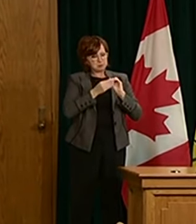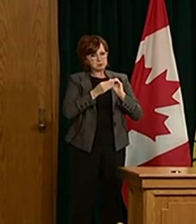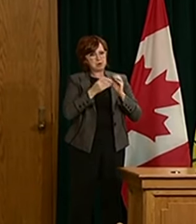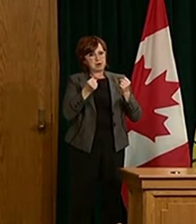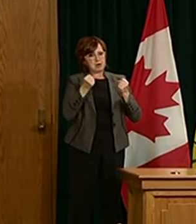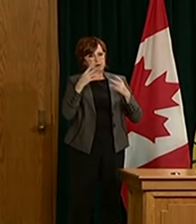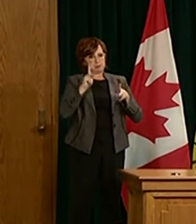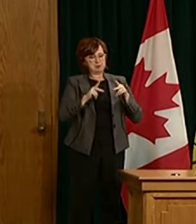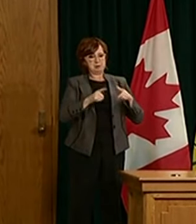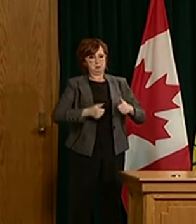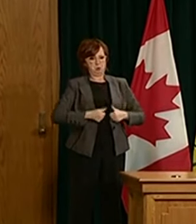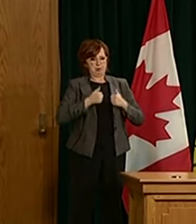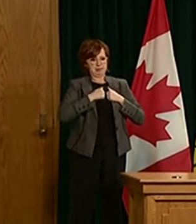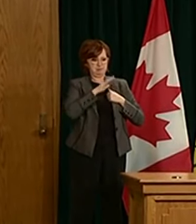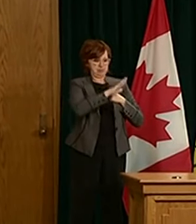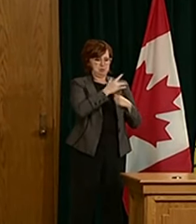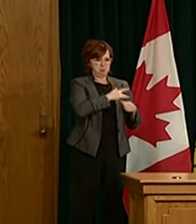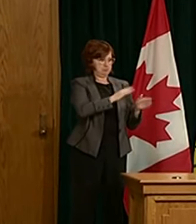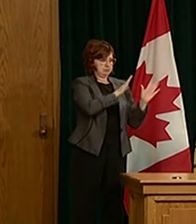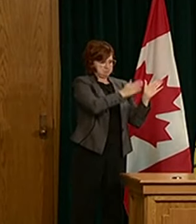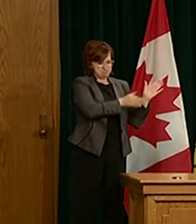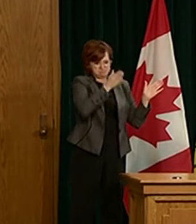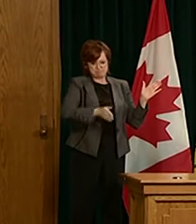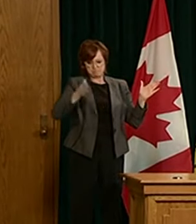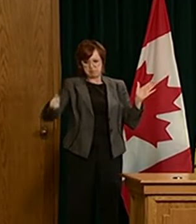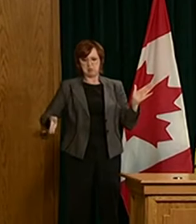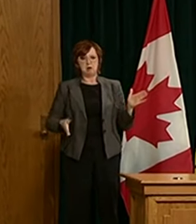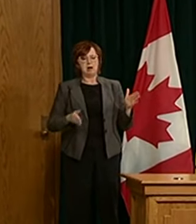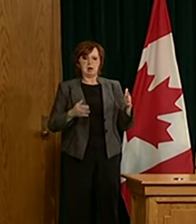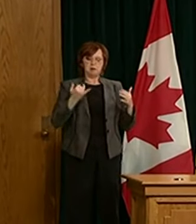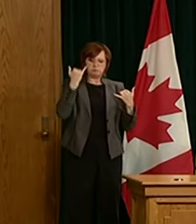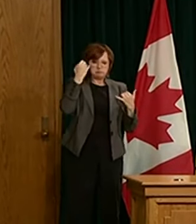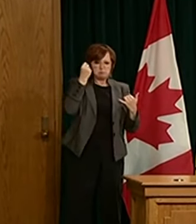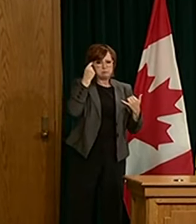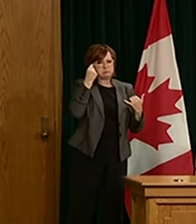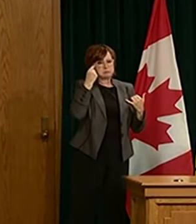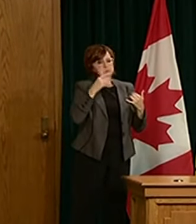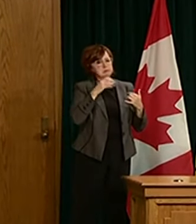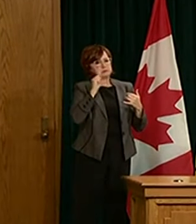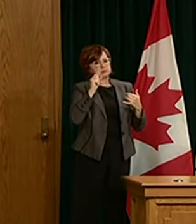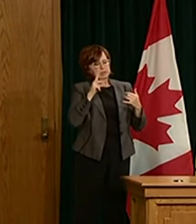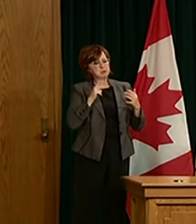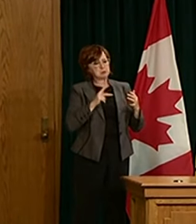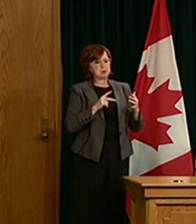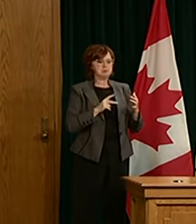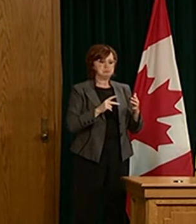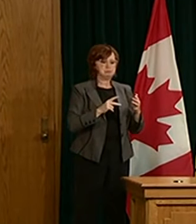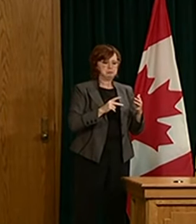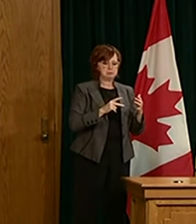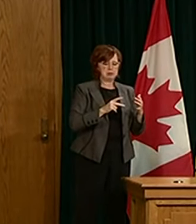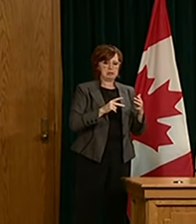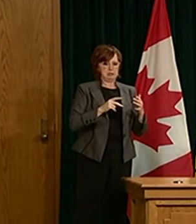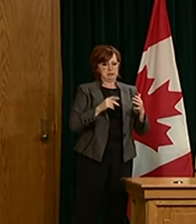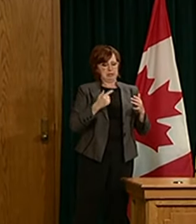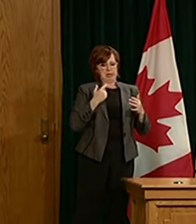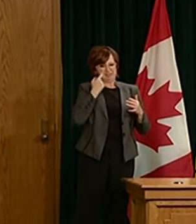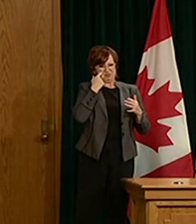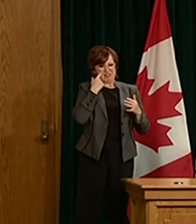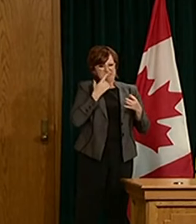see that Saskatchewan is also early on in the transmission of the disease and the case counts that we